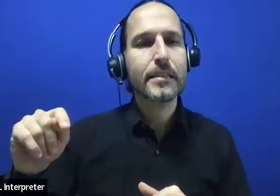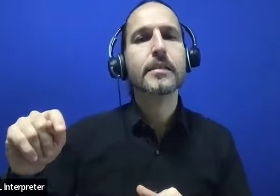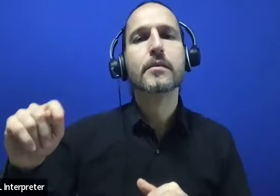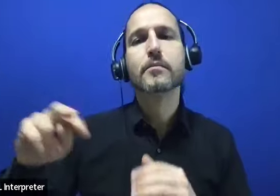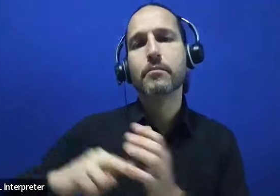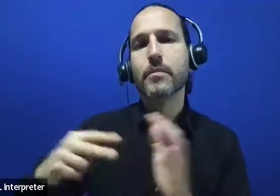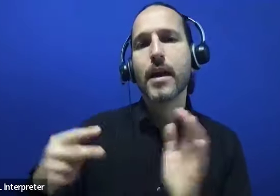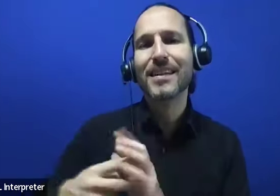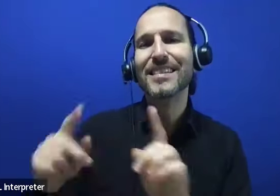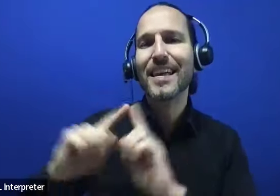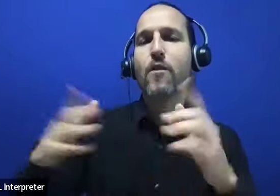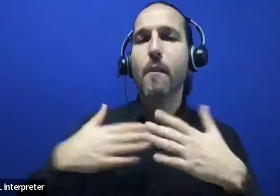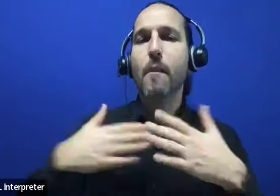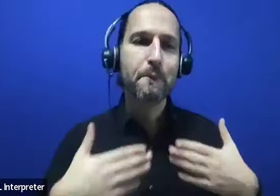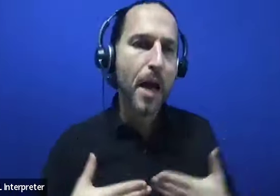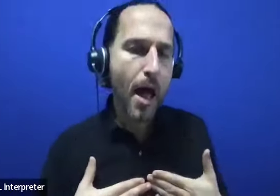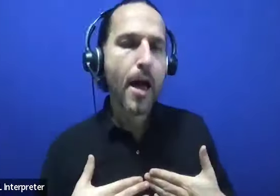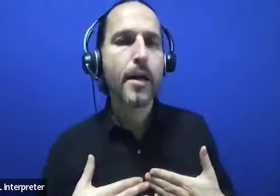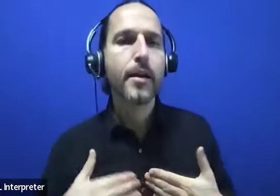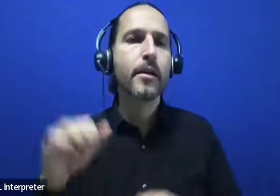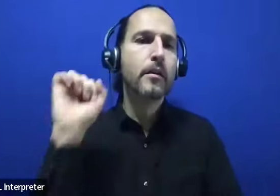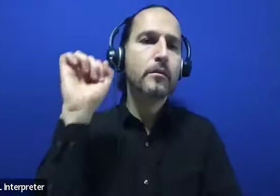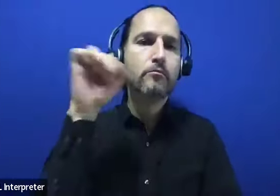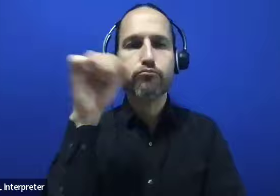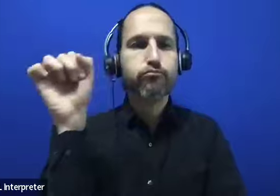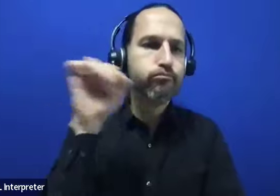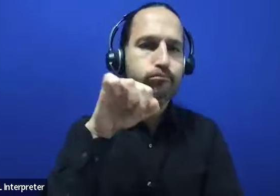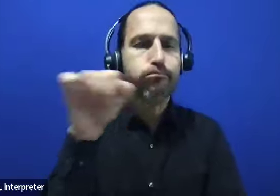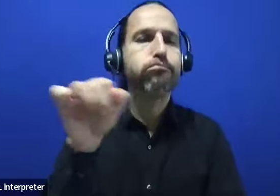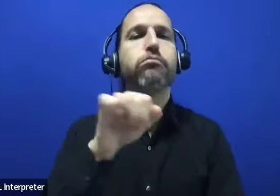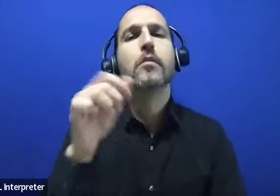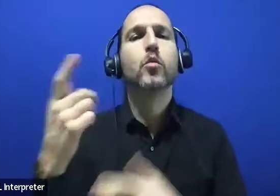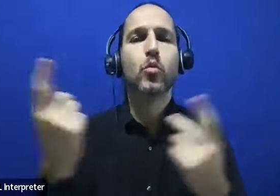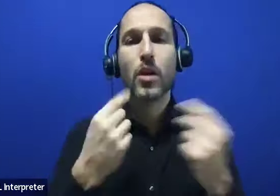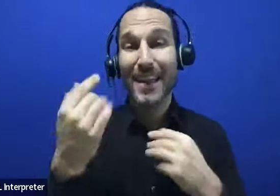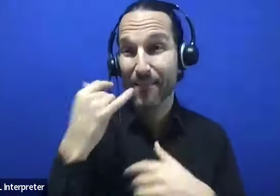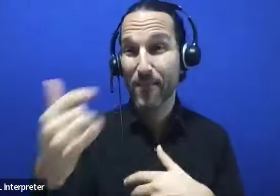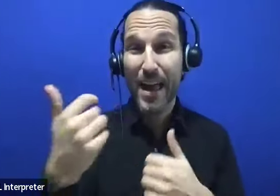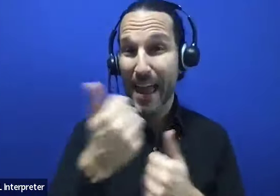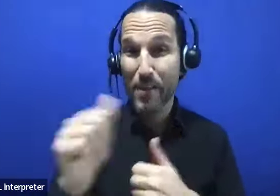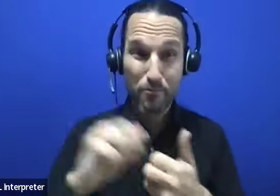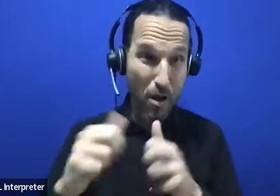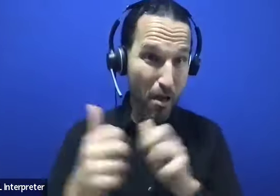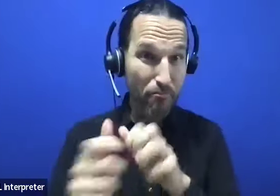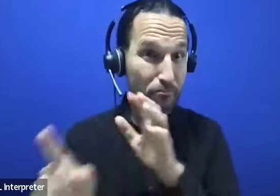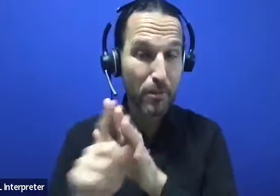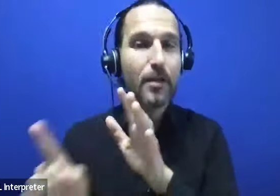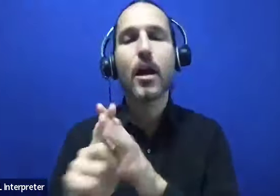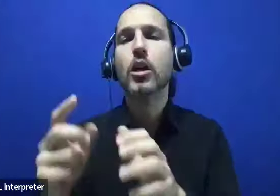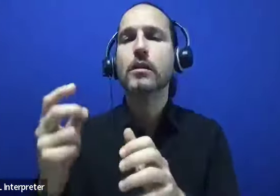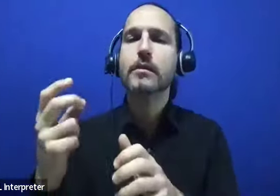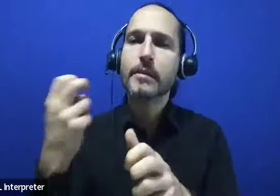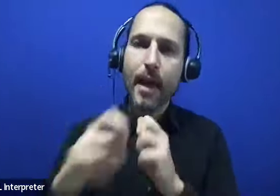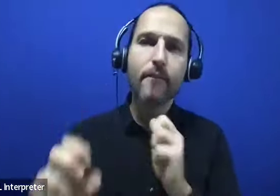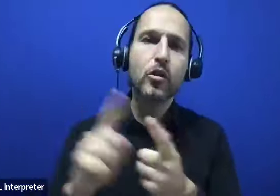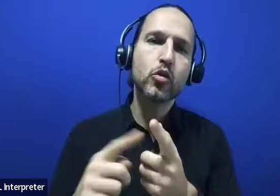your different body parts are and what they're doing at any given moment. And when that's deficient, it's kind of difficult to do things